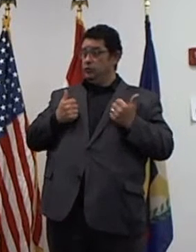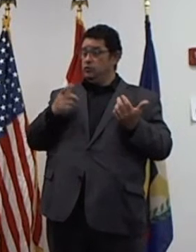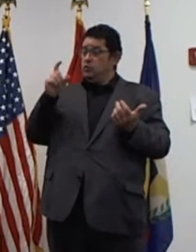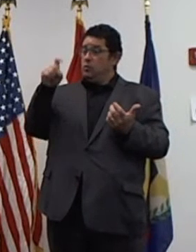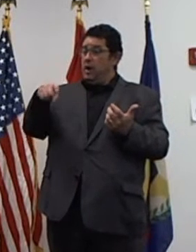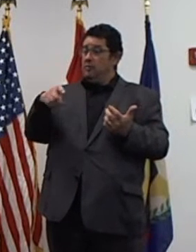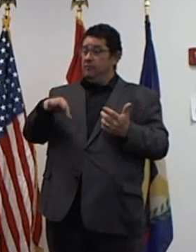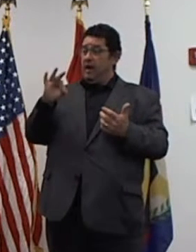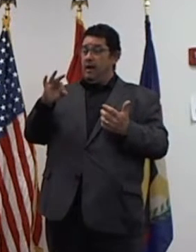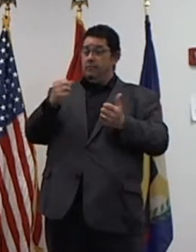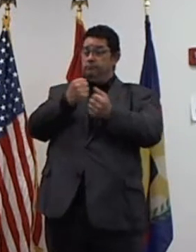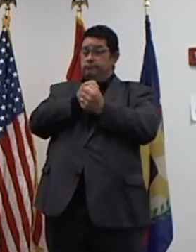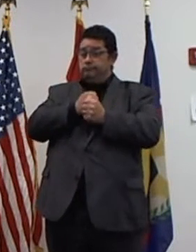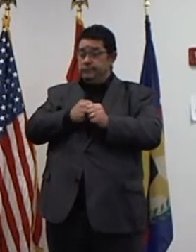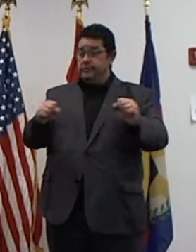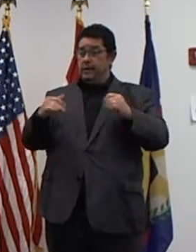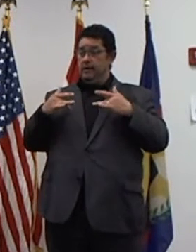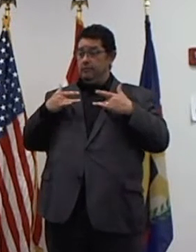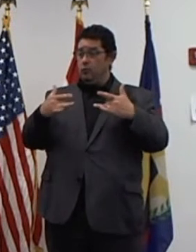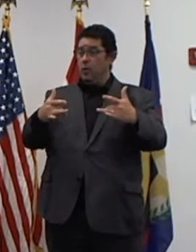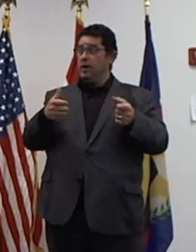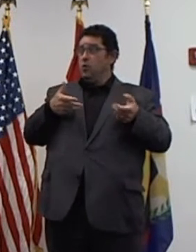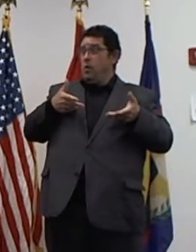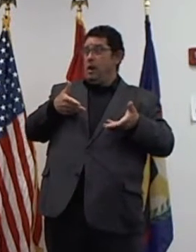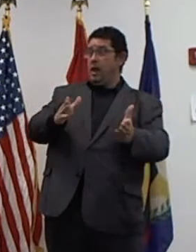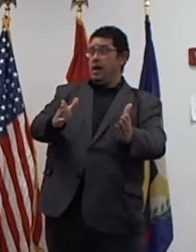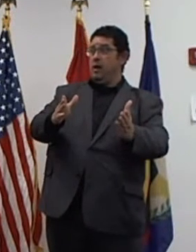safe way to allow